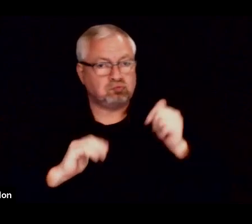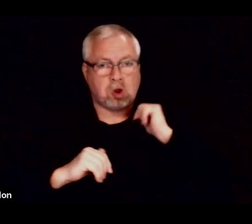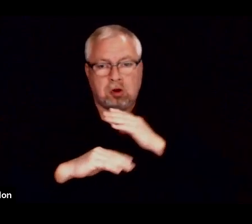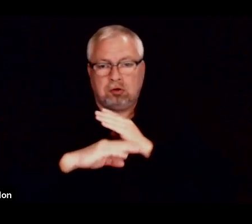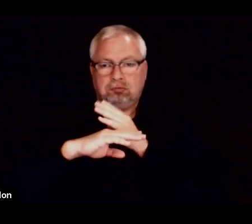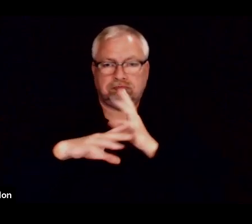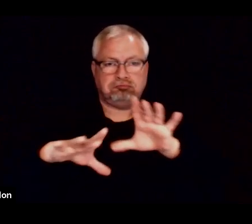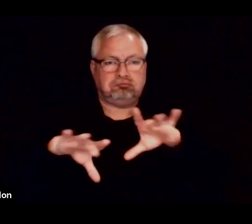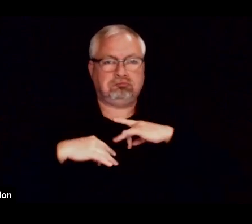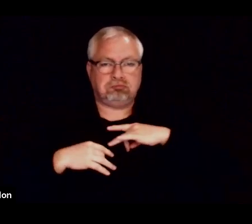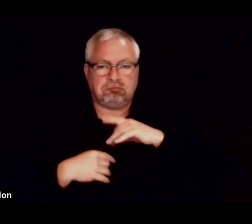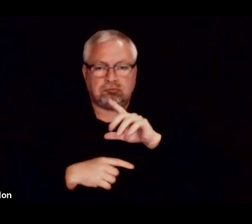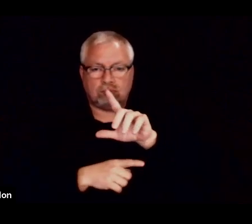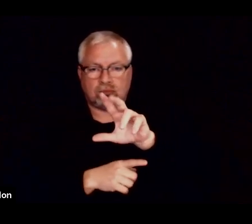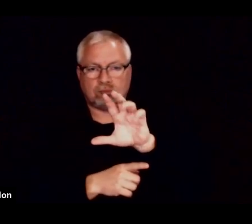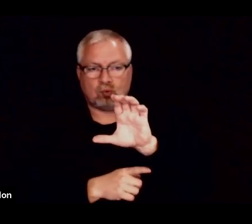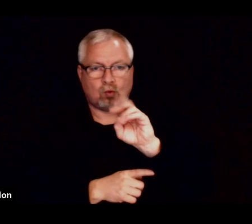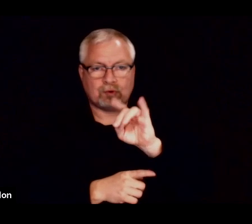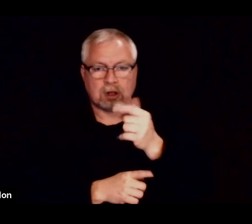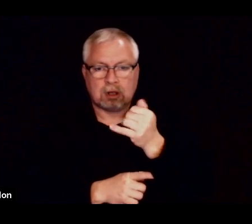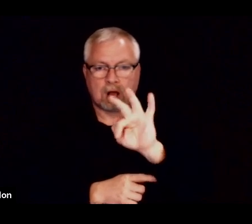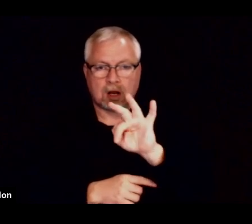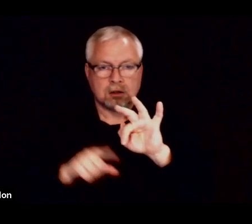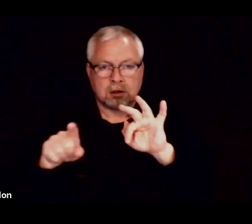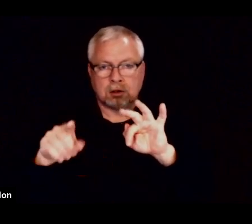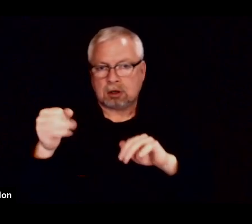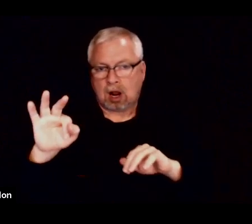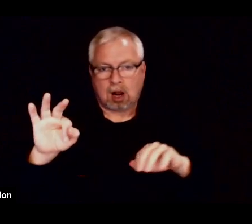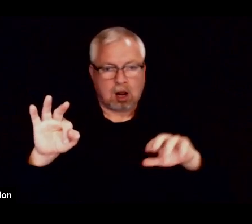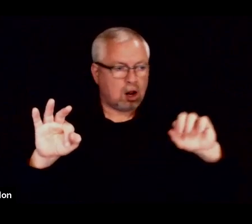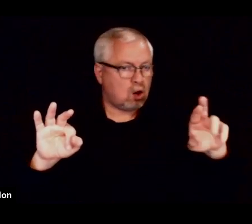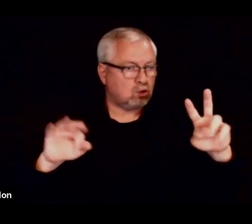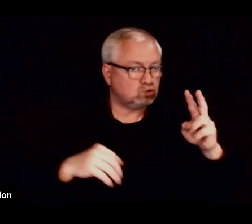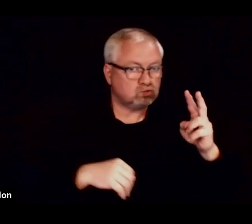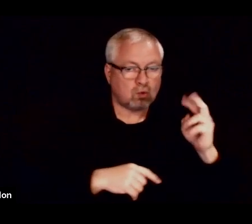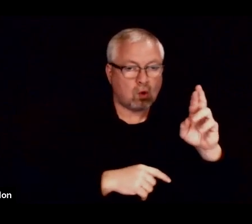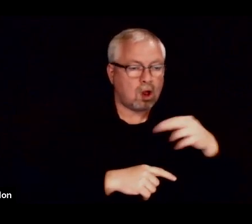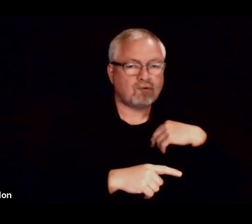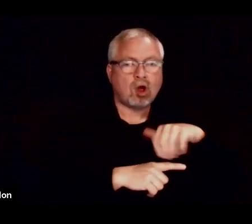another virus or cross-react with something